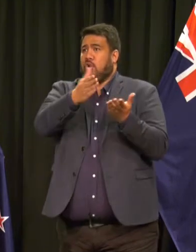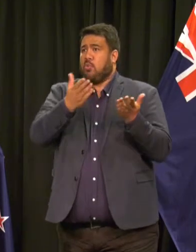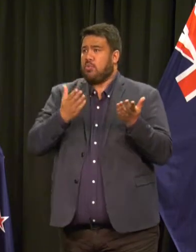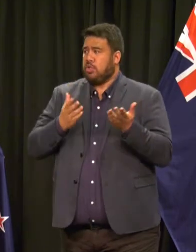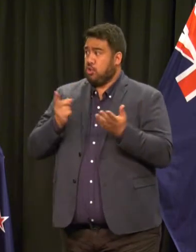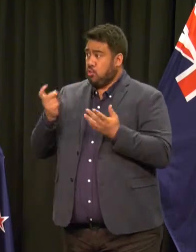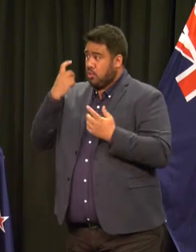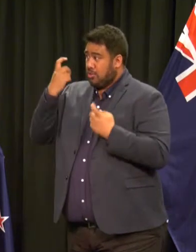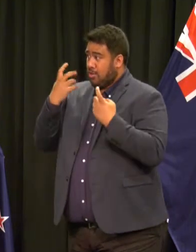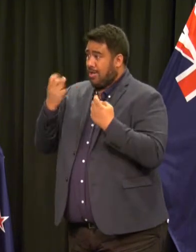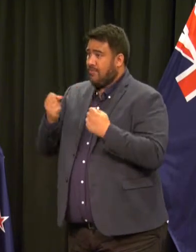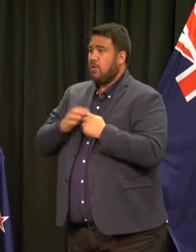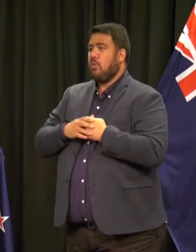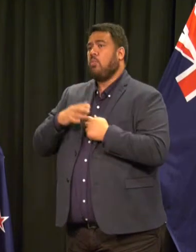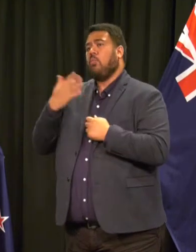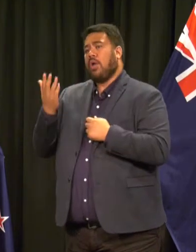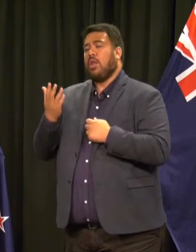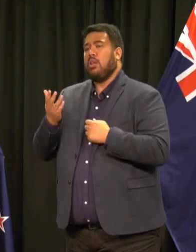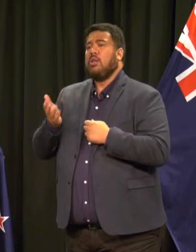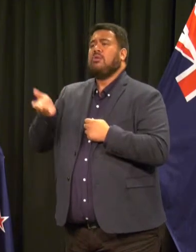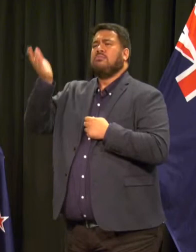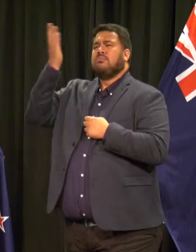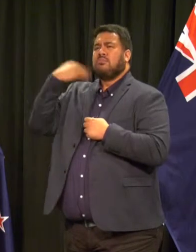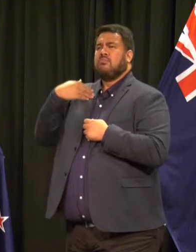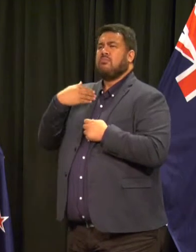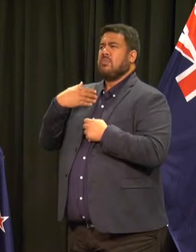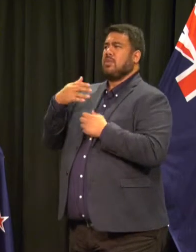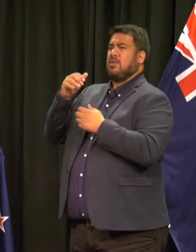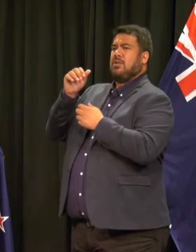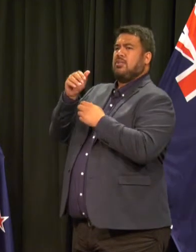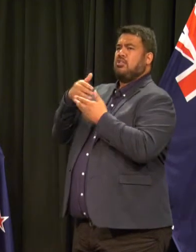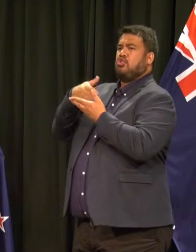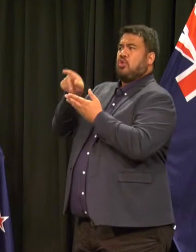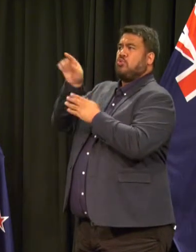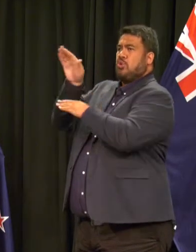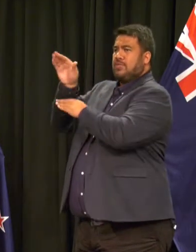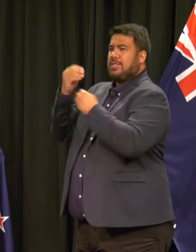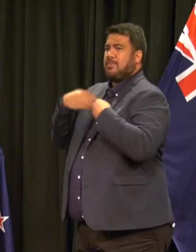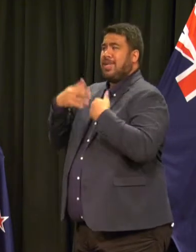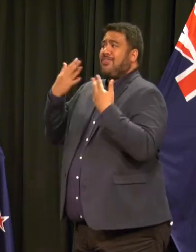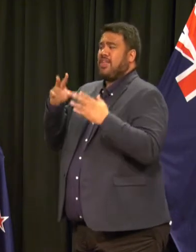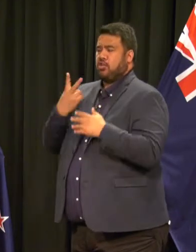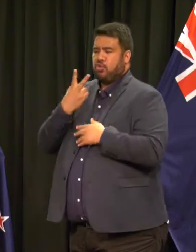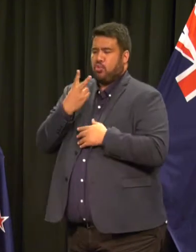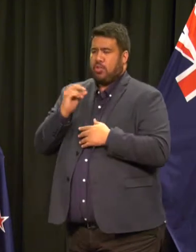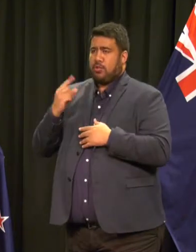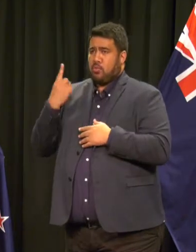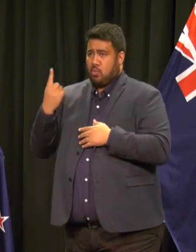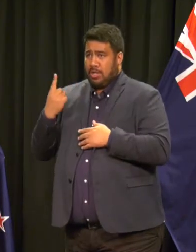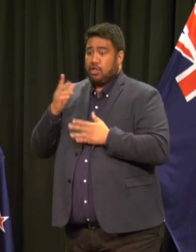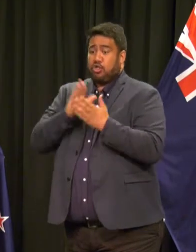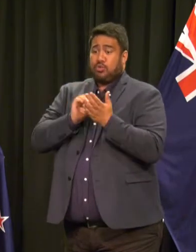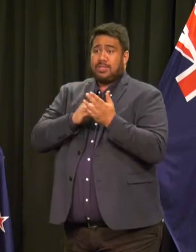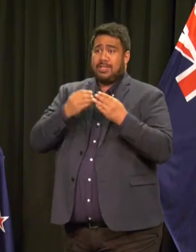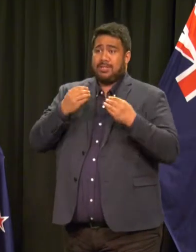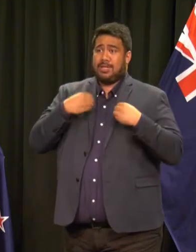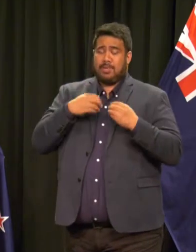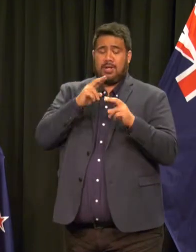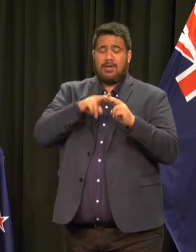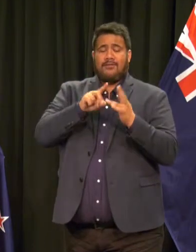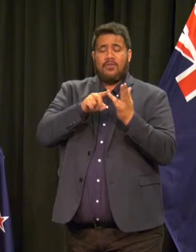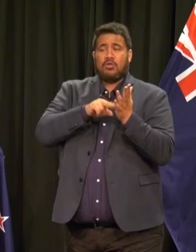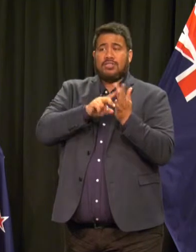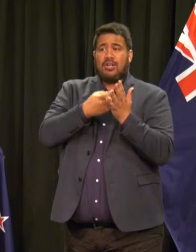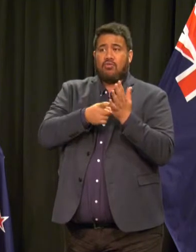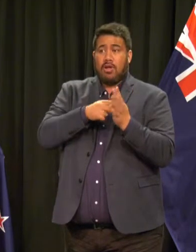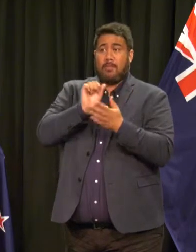owned. It was bought back by Fonterra in 2001. And you may well say that the circumstances of